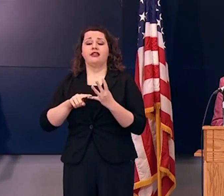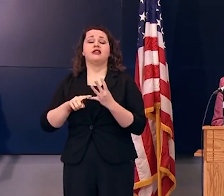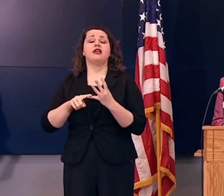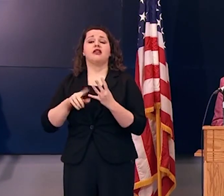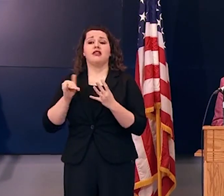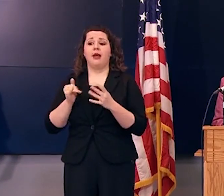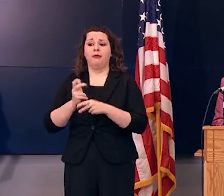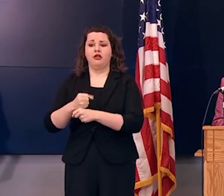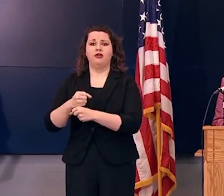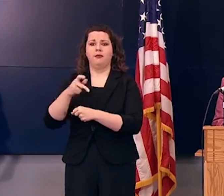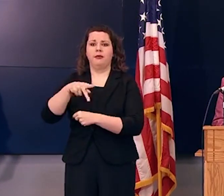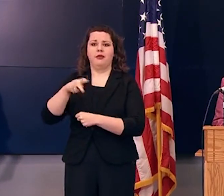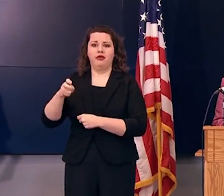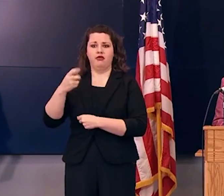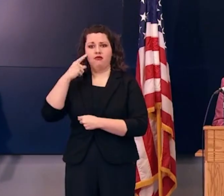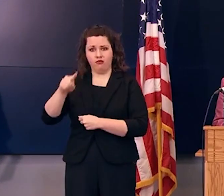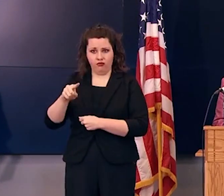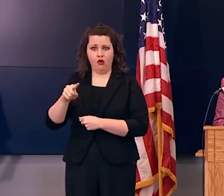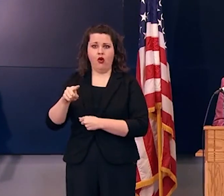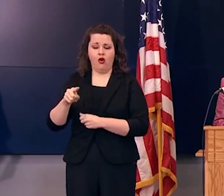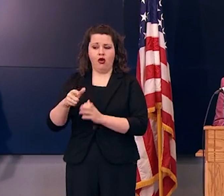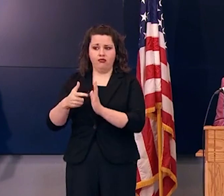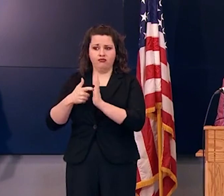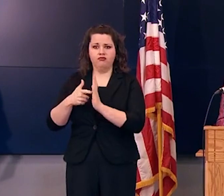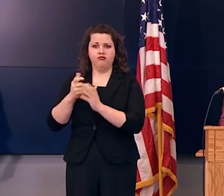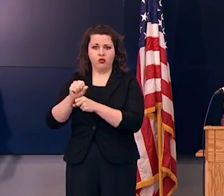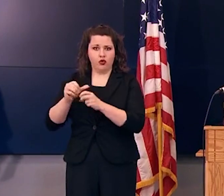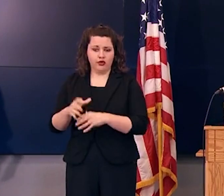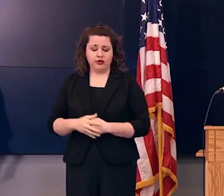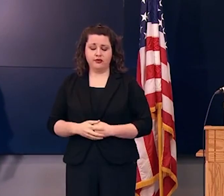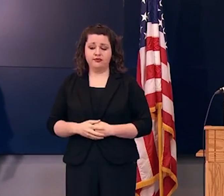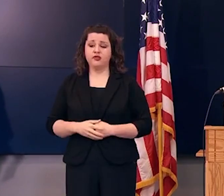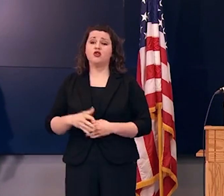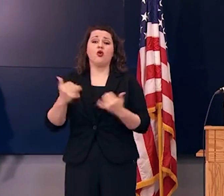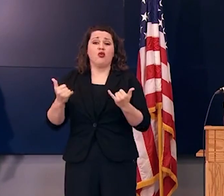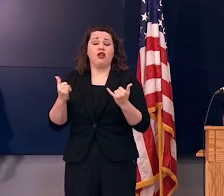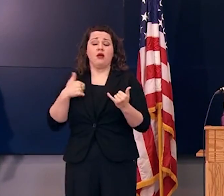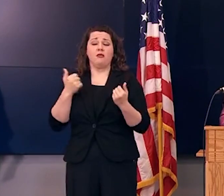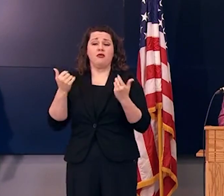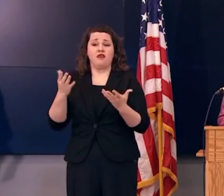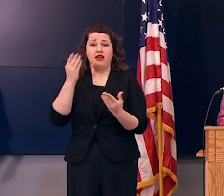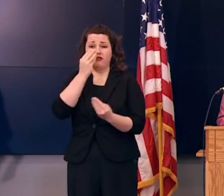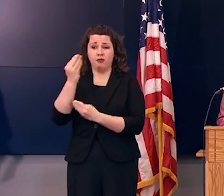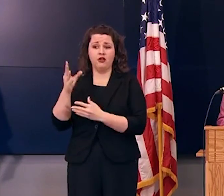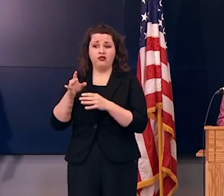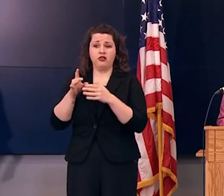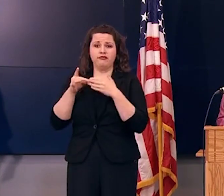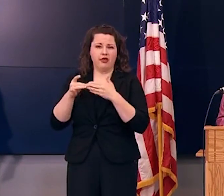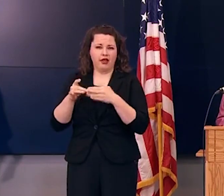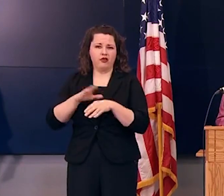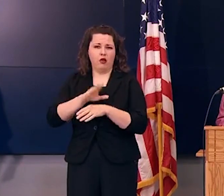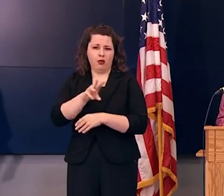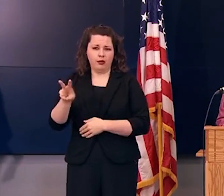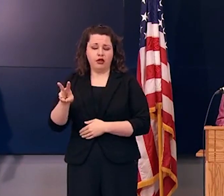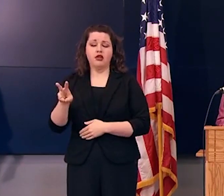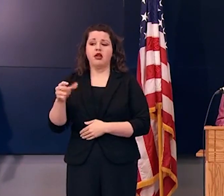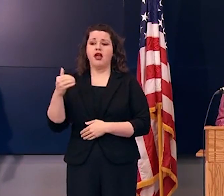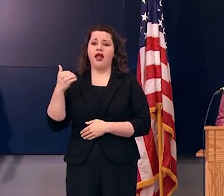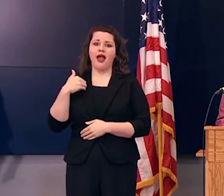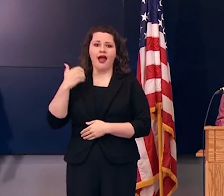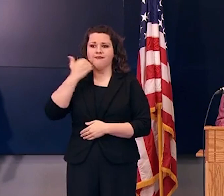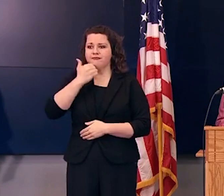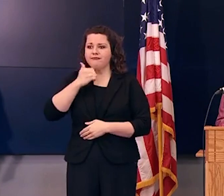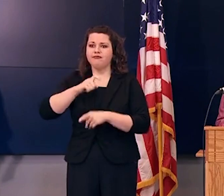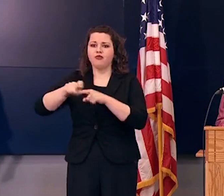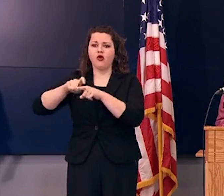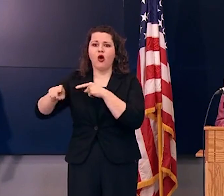of PPEs for relevant entities through SEOC. So currently, we are providing information and guidance on our website. We have daily calls with